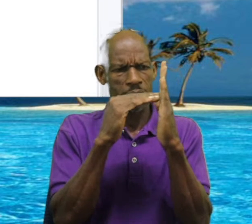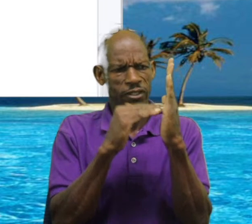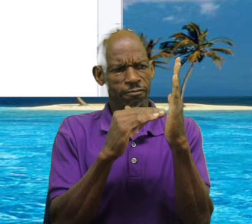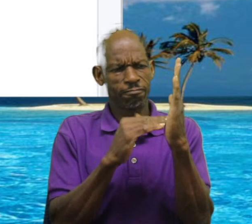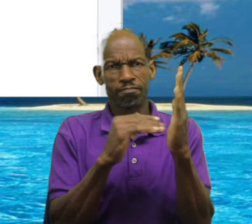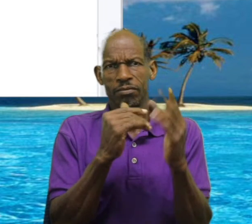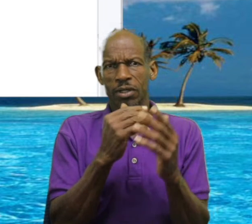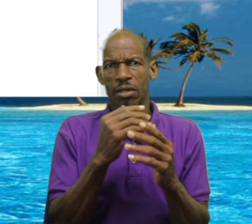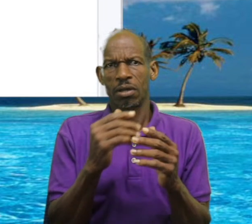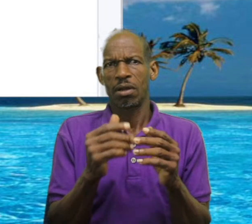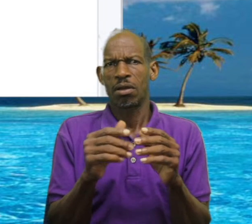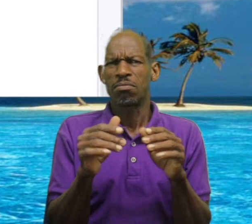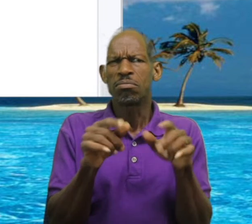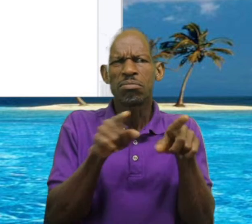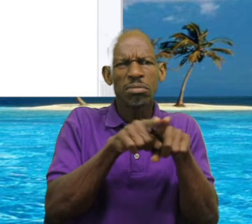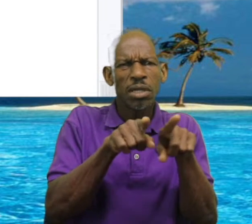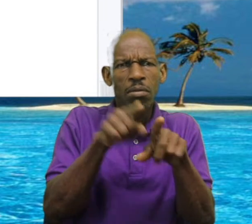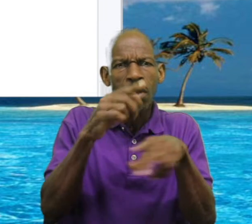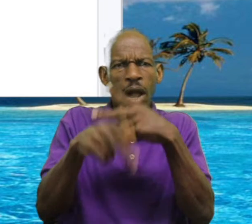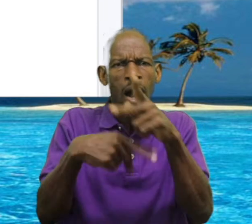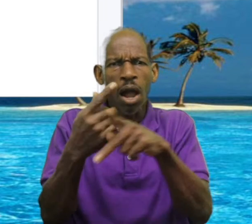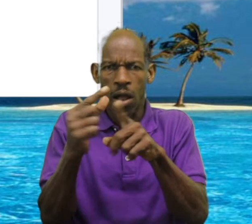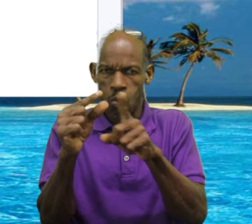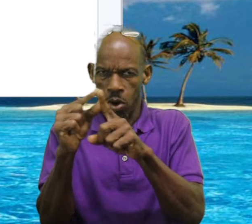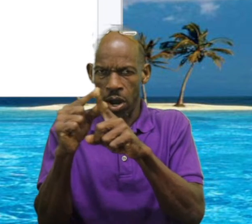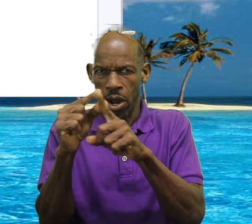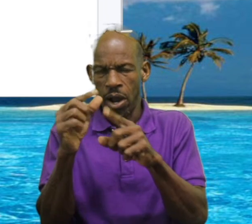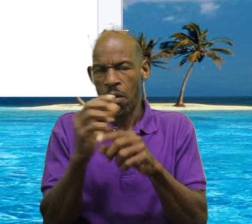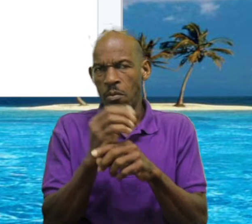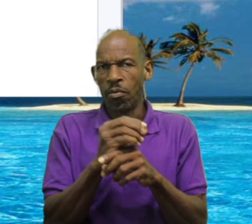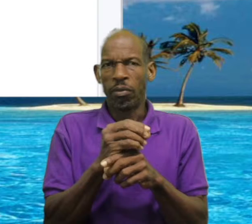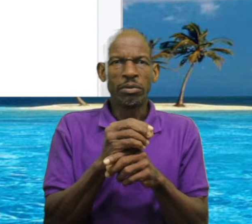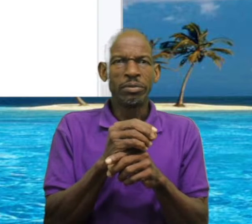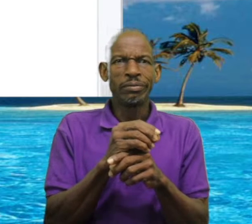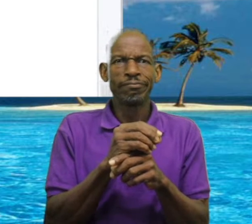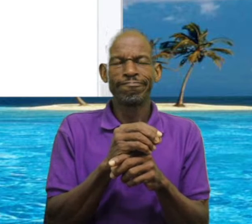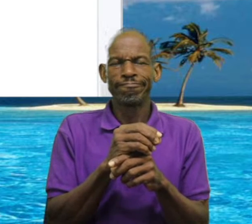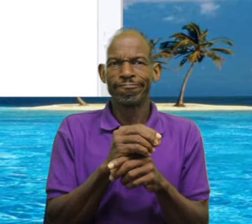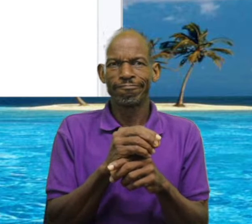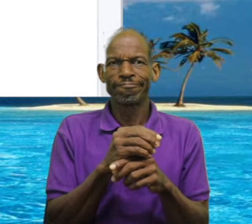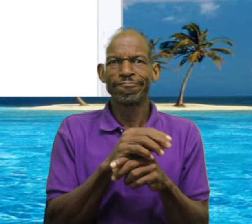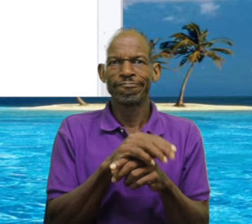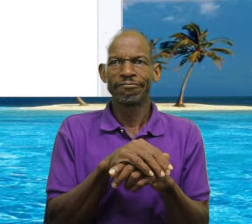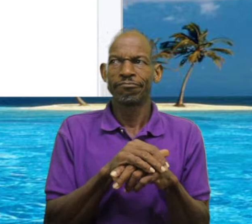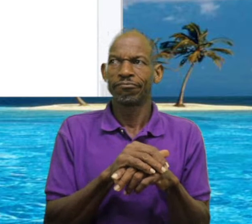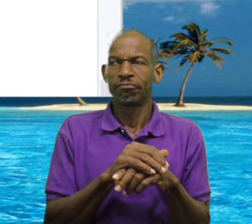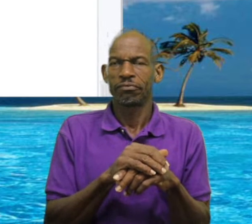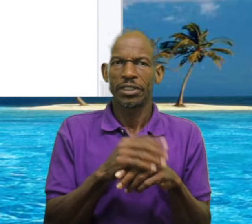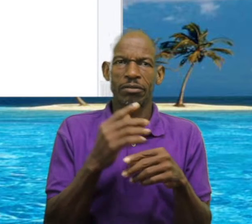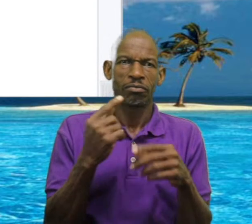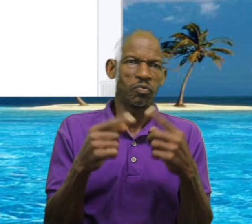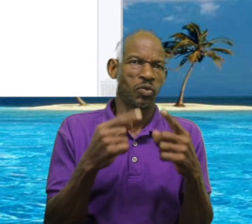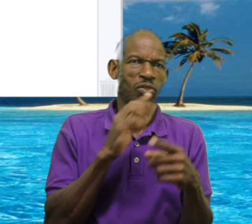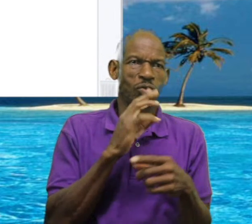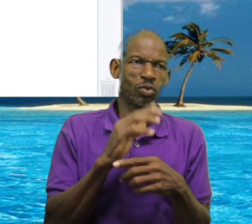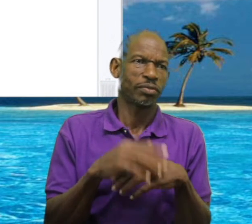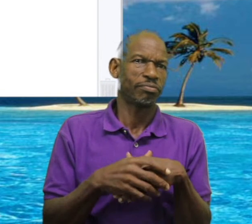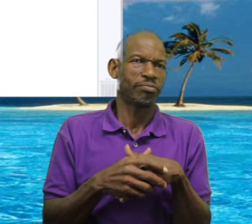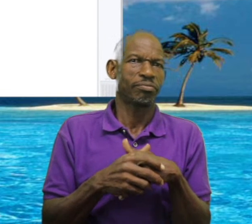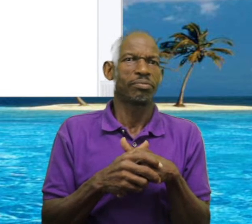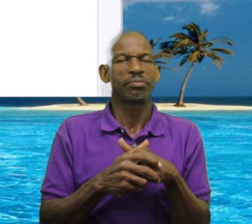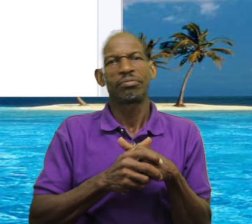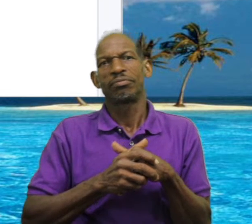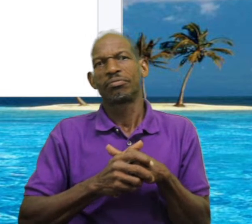of similar types of words. And these similar types of words is like when we're talking, the words that we use when we